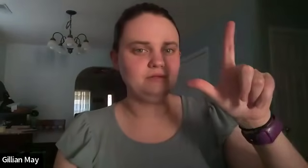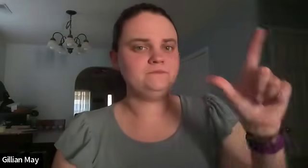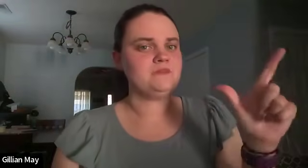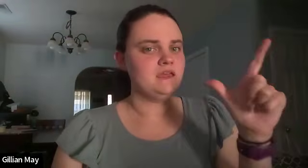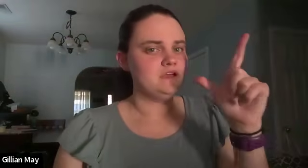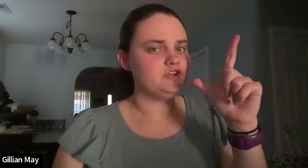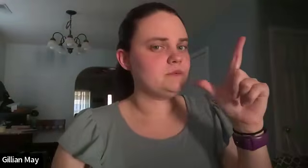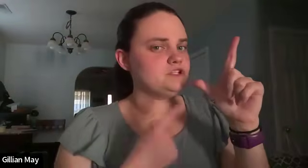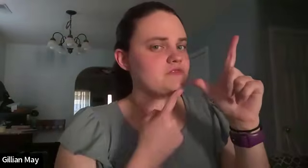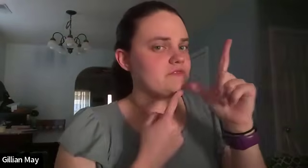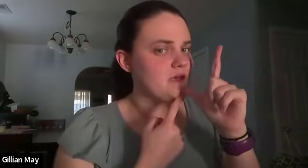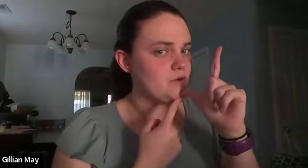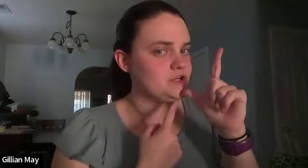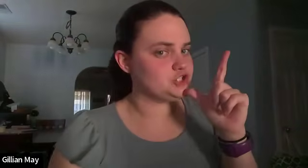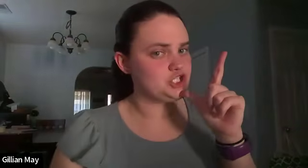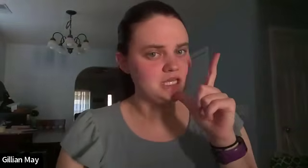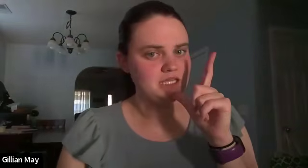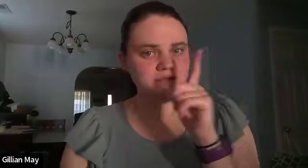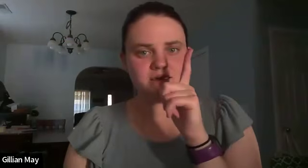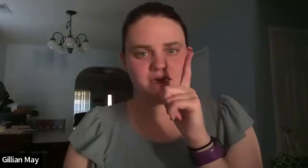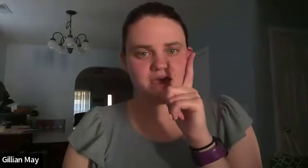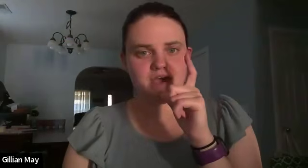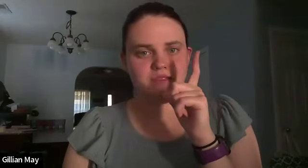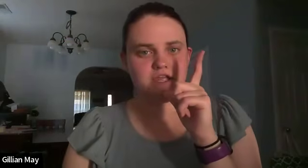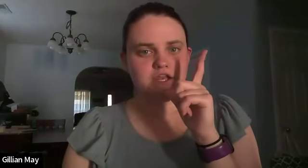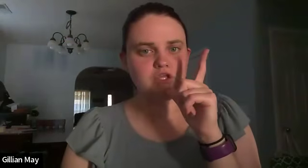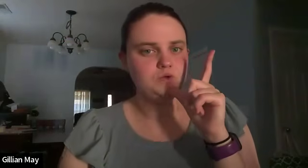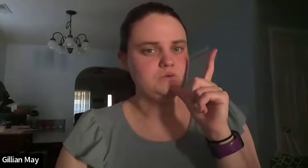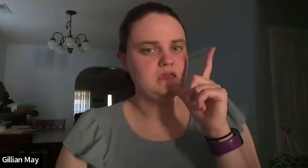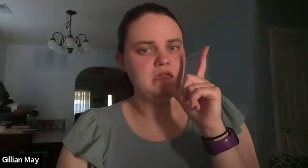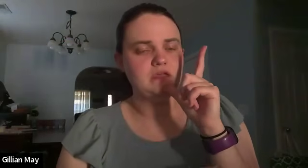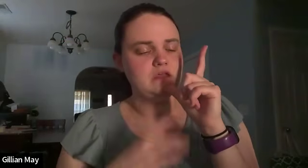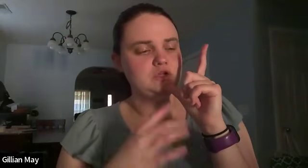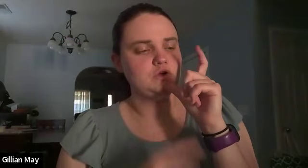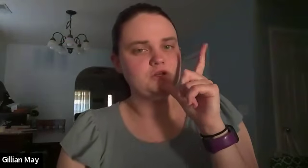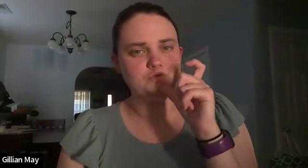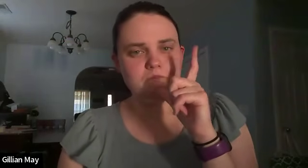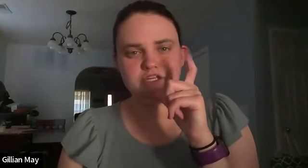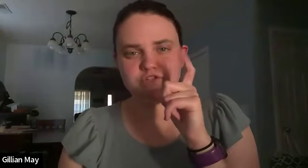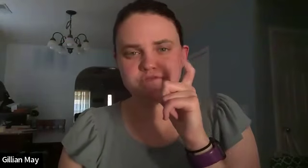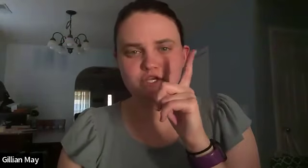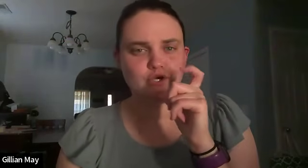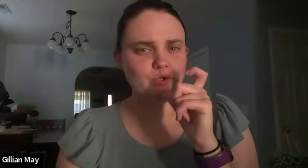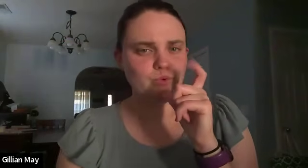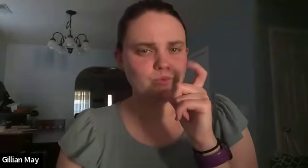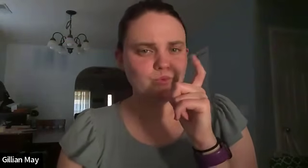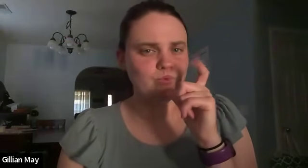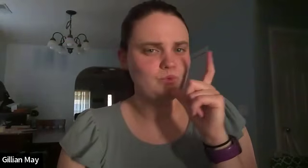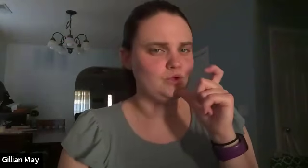L. You're going to put your thumb on your chin, and then you're going to bend your finger.